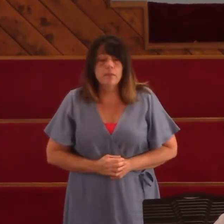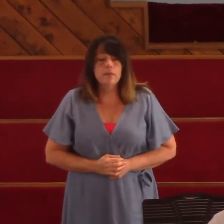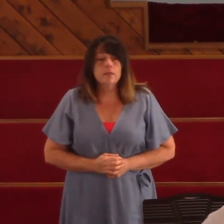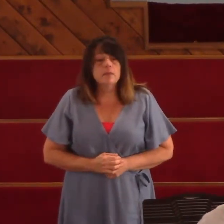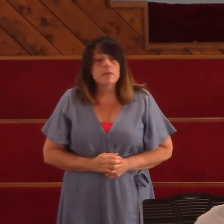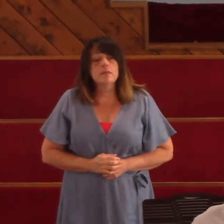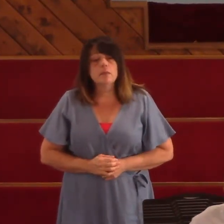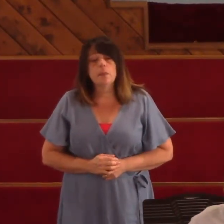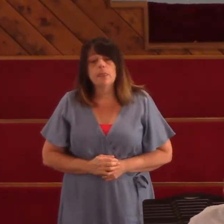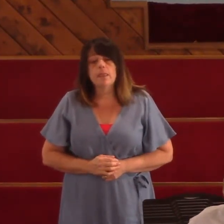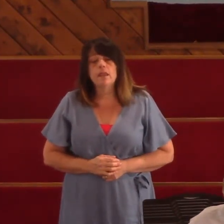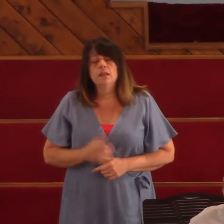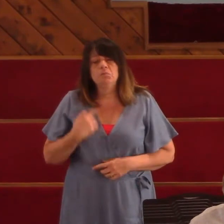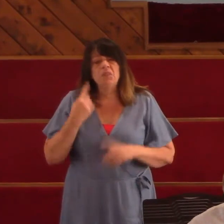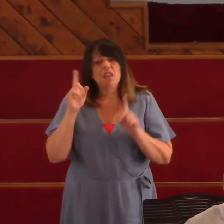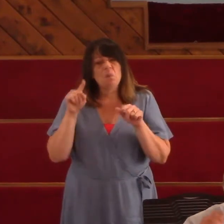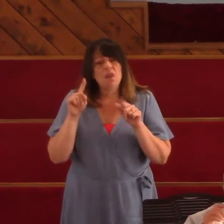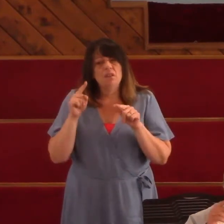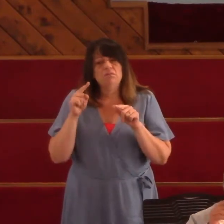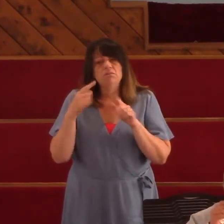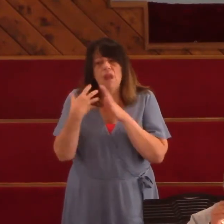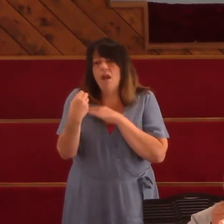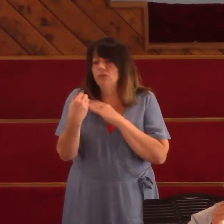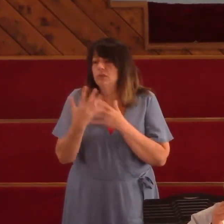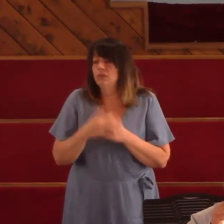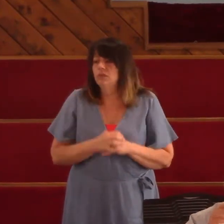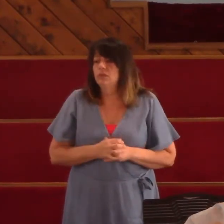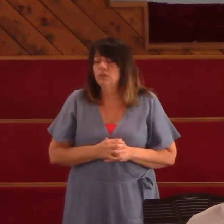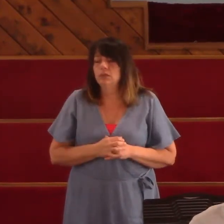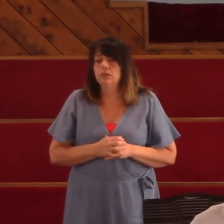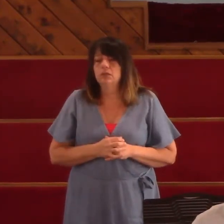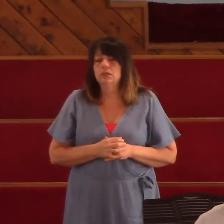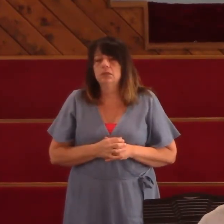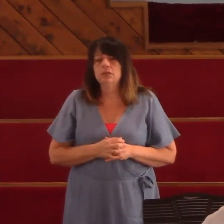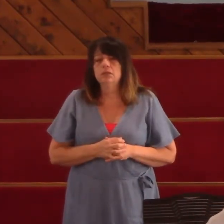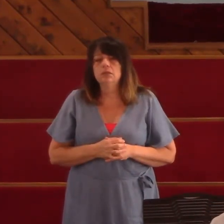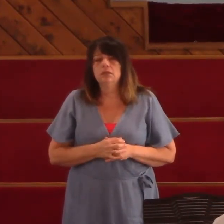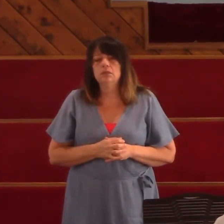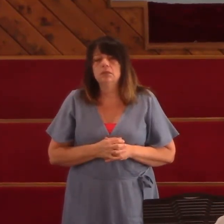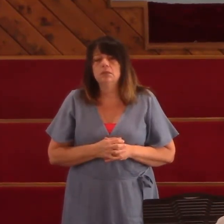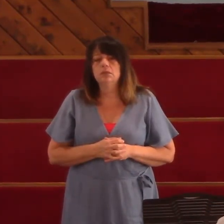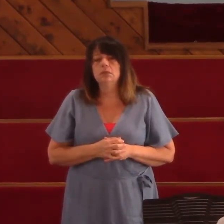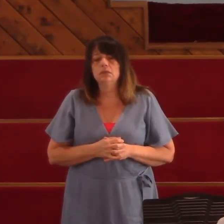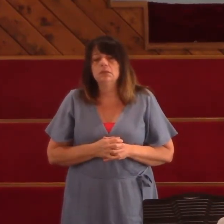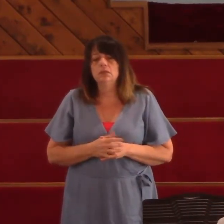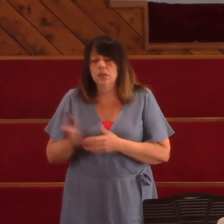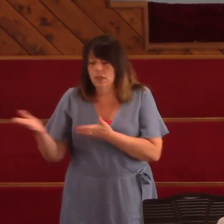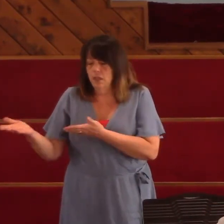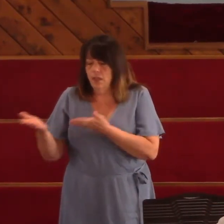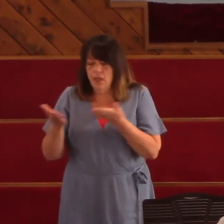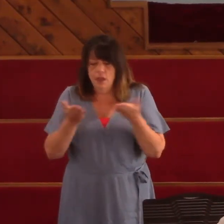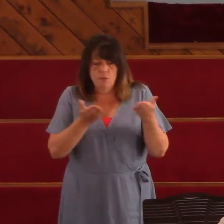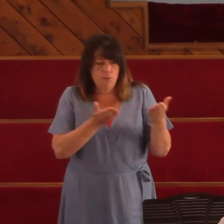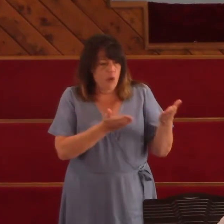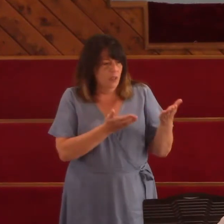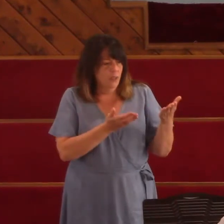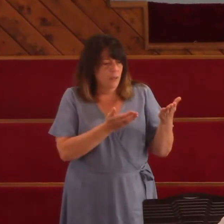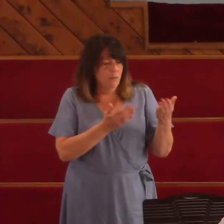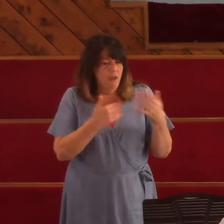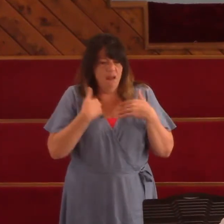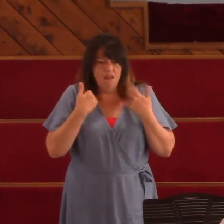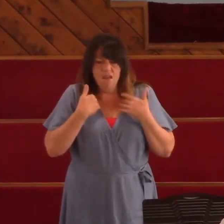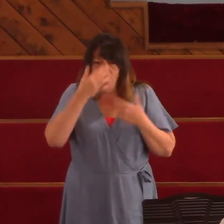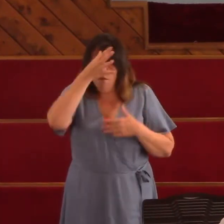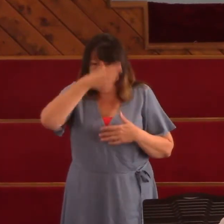As they went out, behold, they brought to him a dumb man possessed